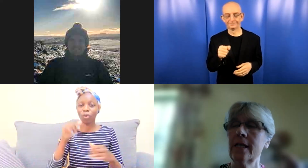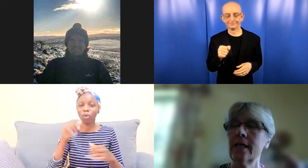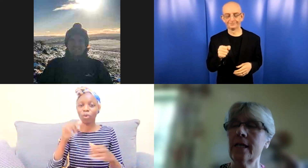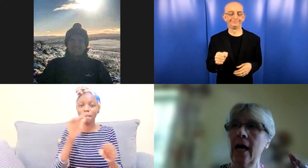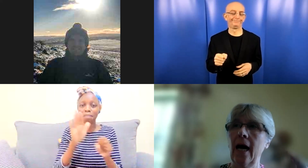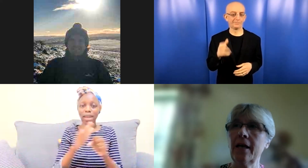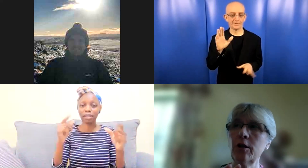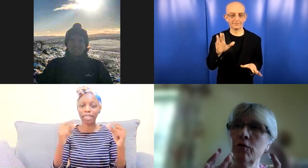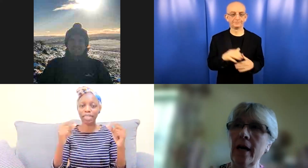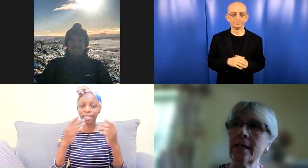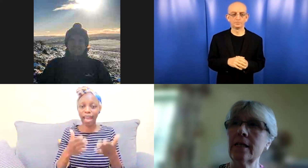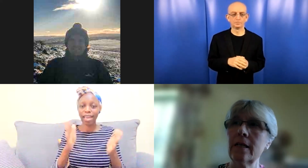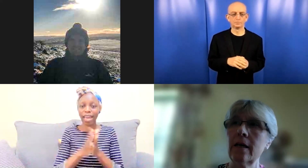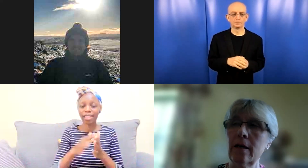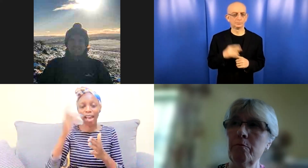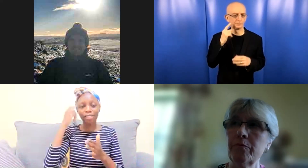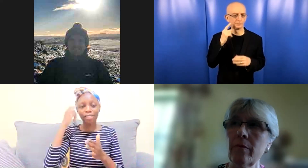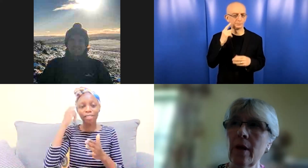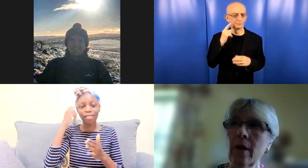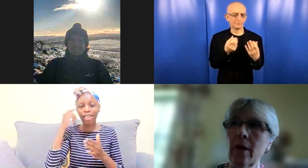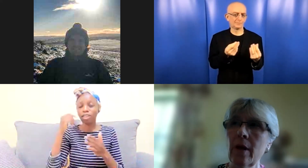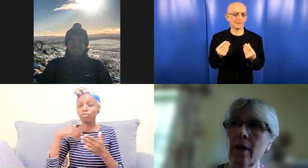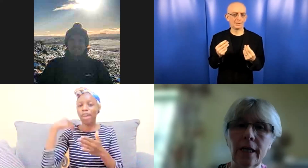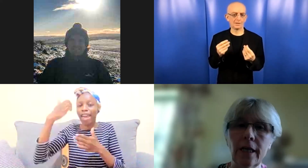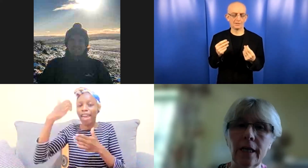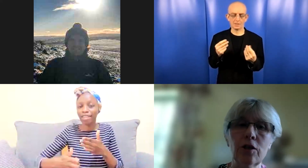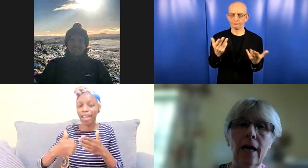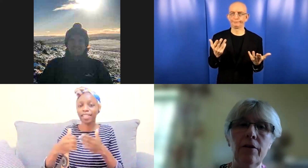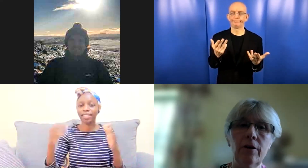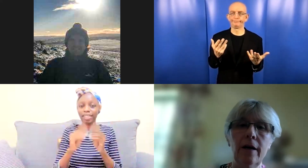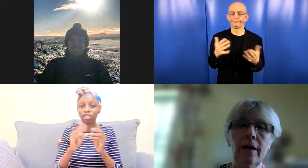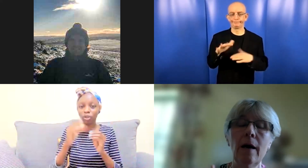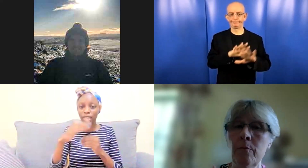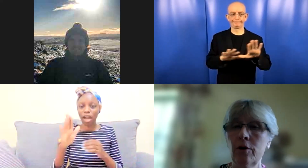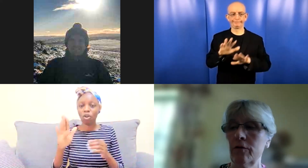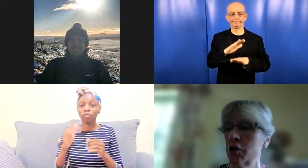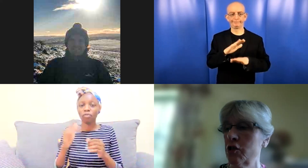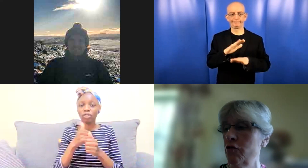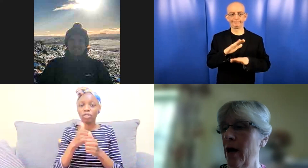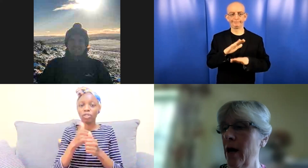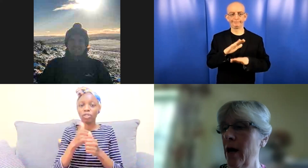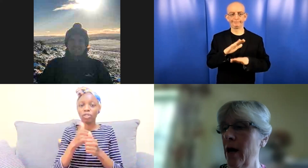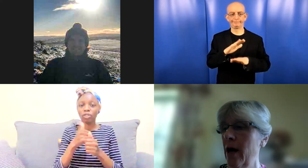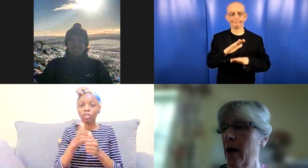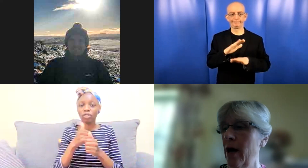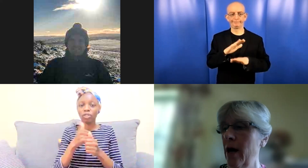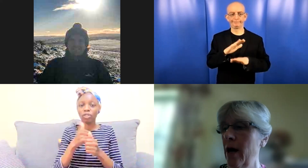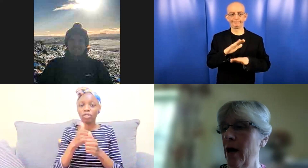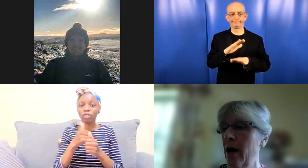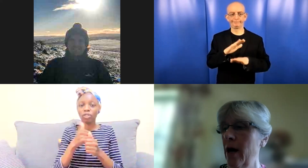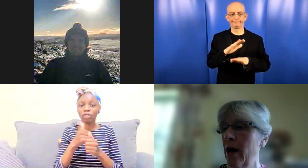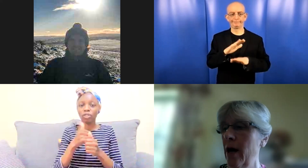and I think you've ended the session bringing together a number of strands